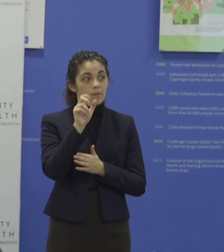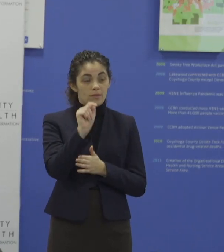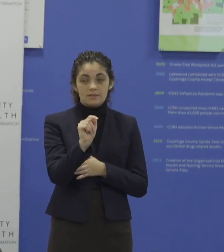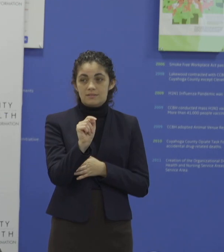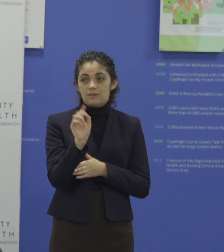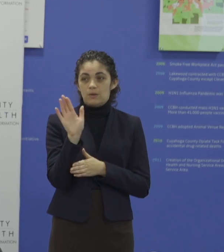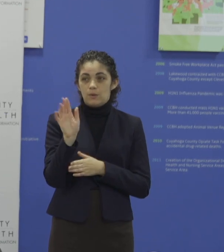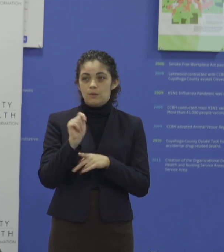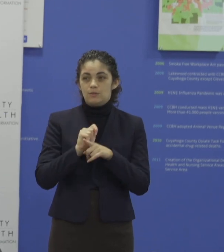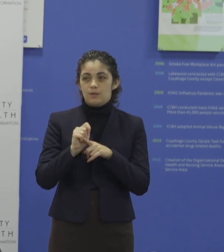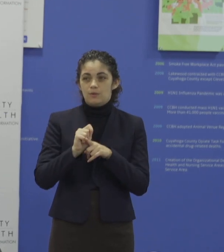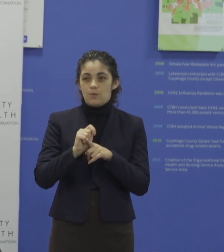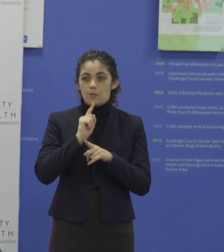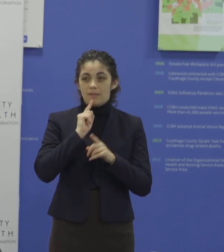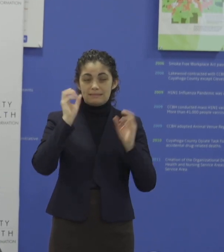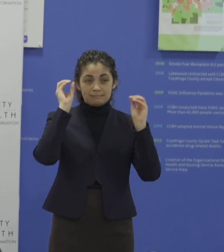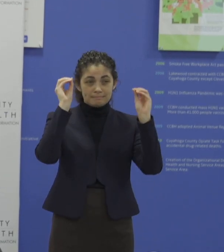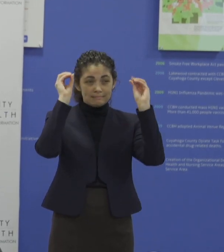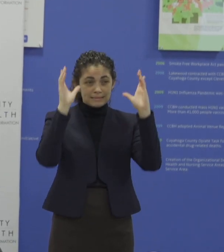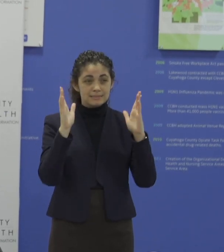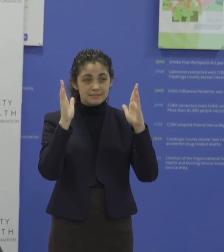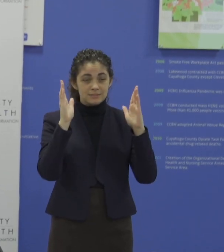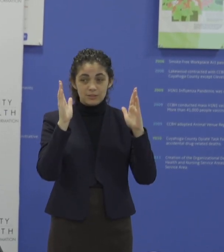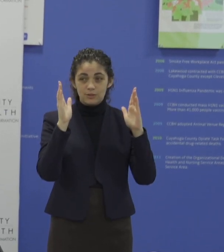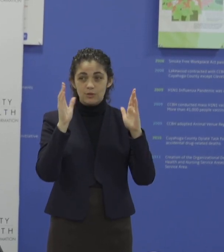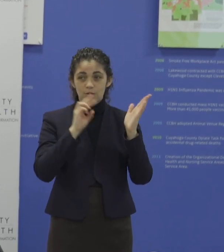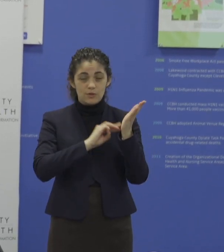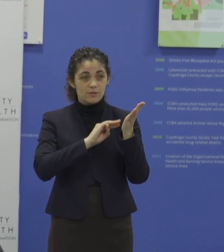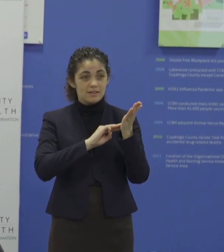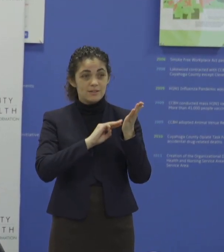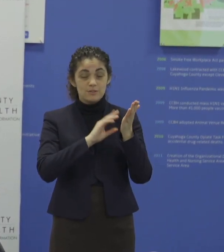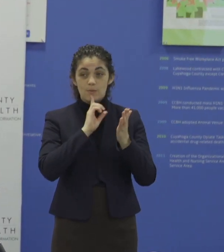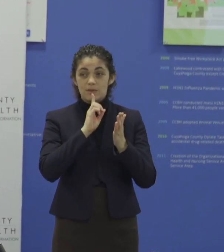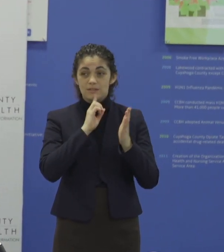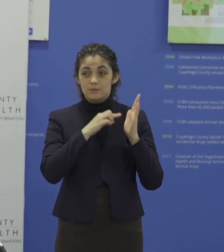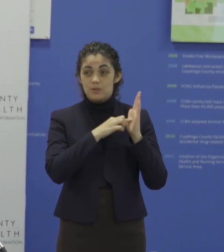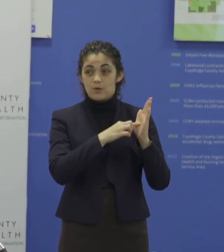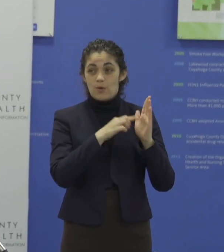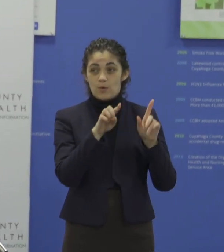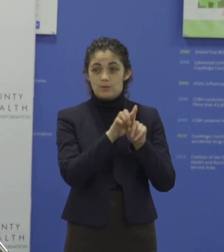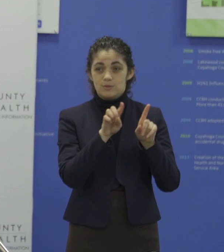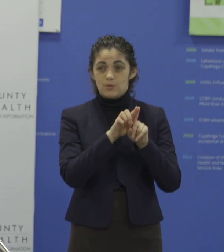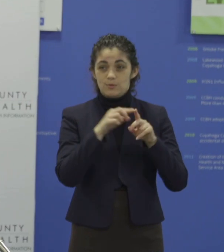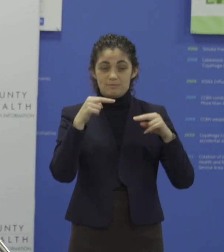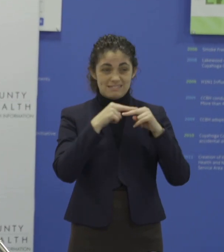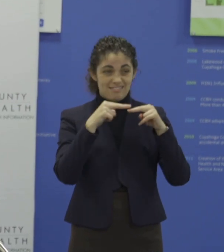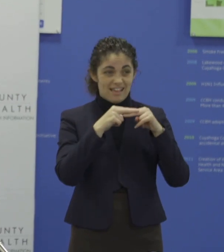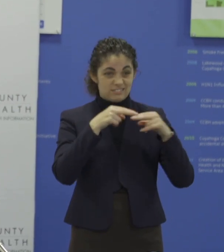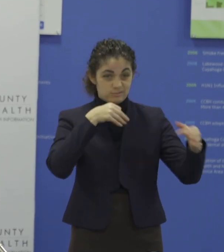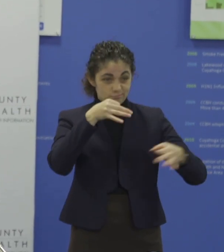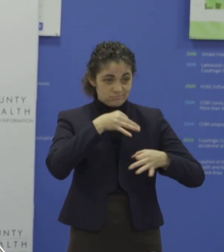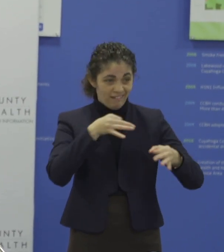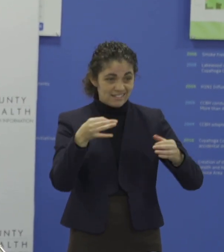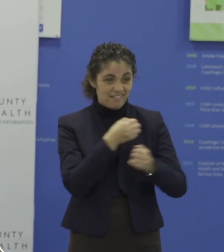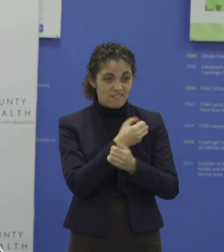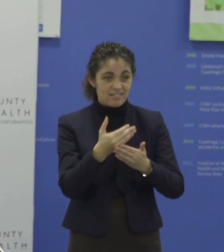her training as an academic physician is apparent as she describes these slides. I